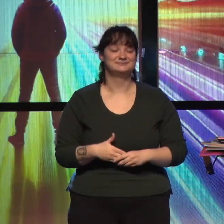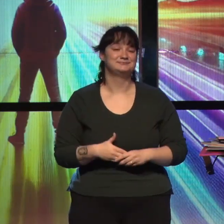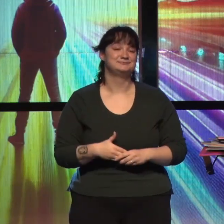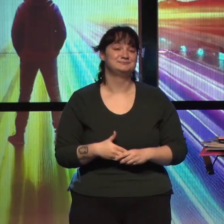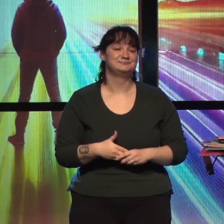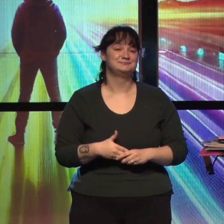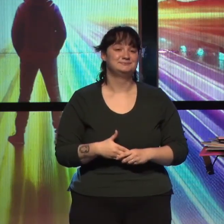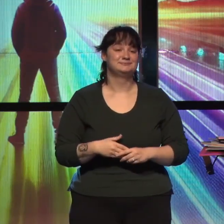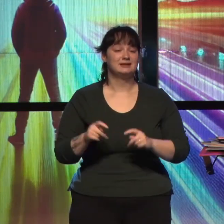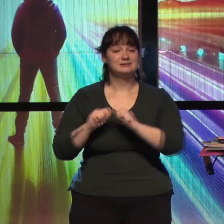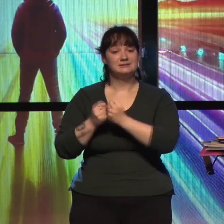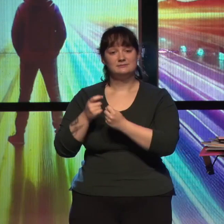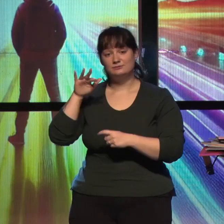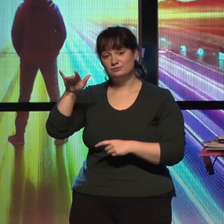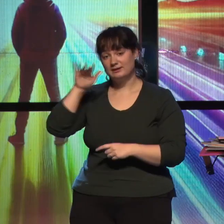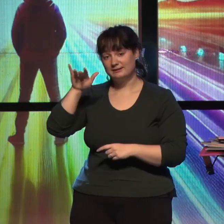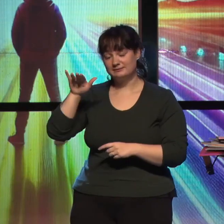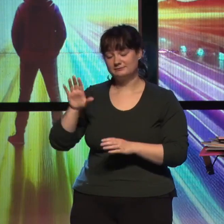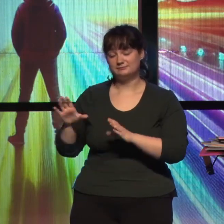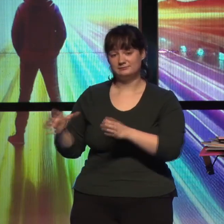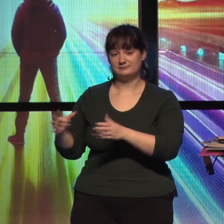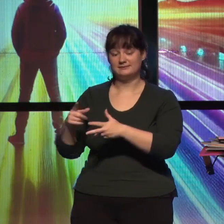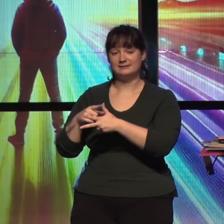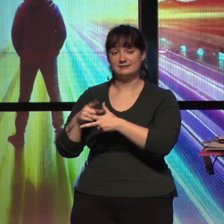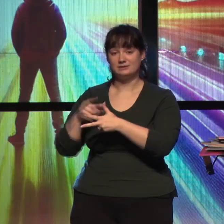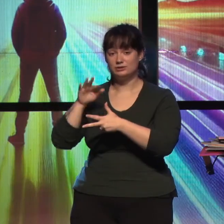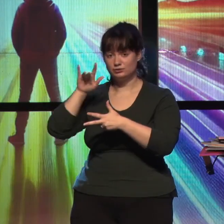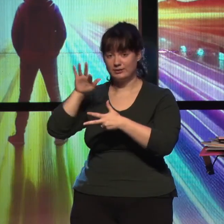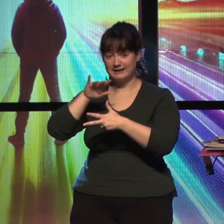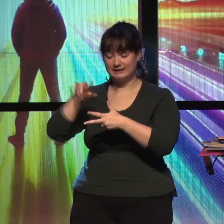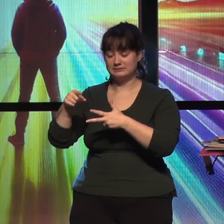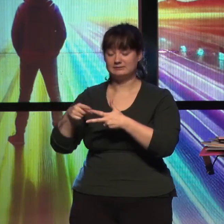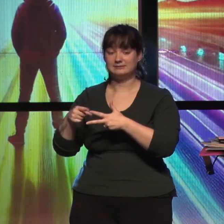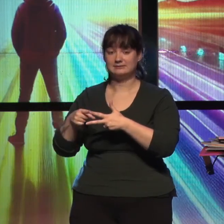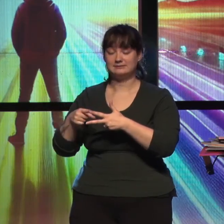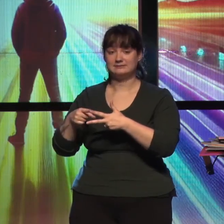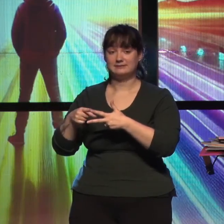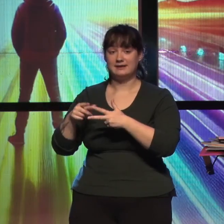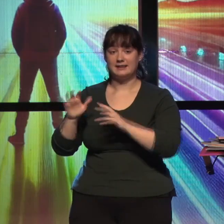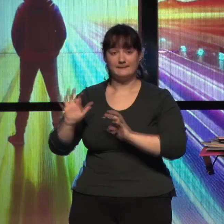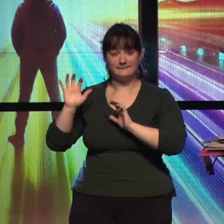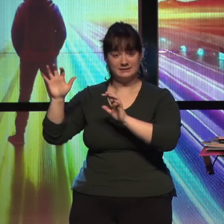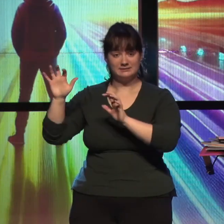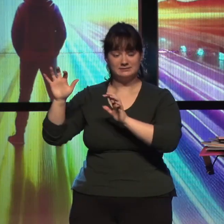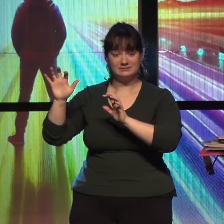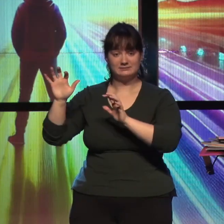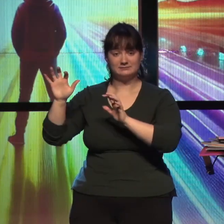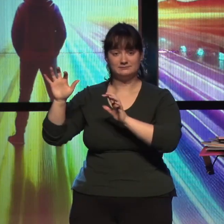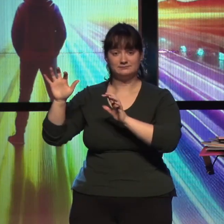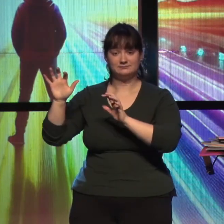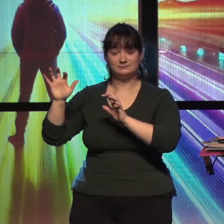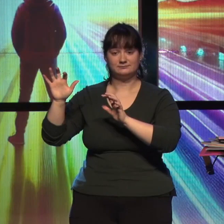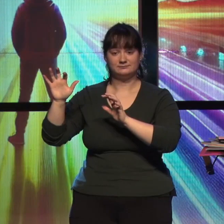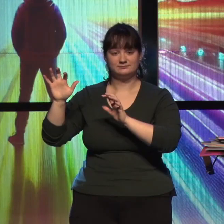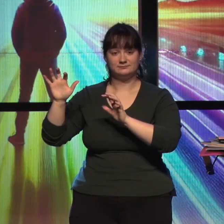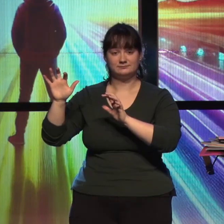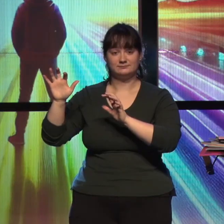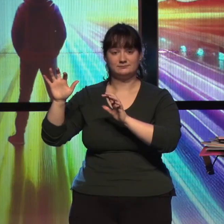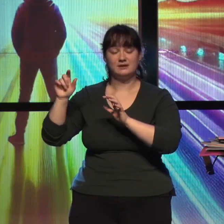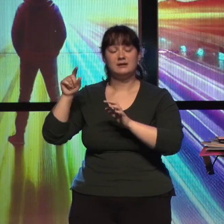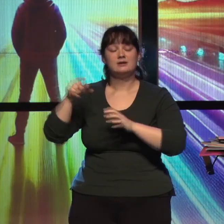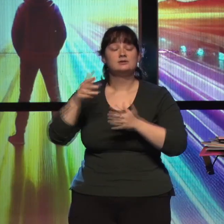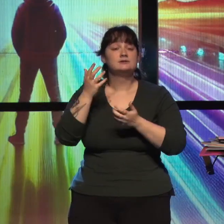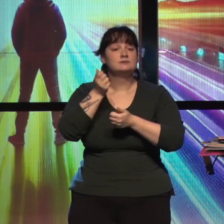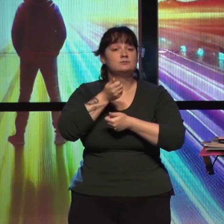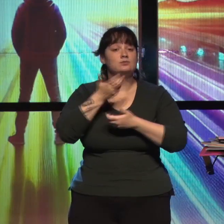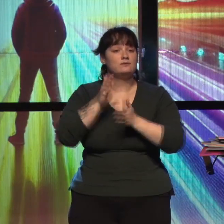so Team Dragon is the dragon, the beasts, which And first of all, there's this beautiful, beautiful, beautiful book called Revelation for